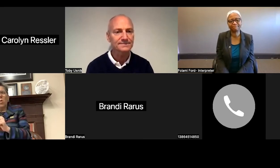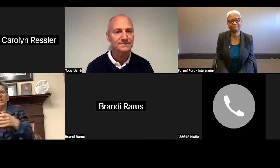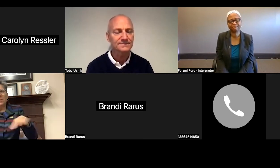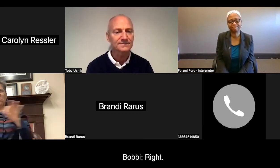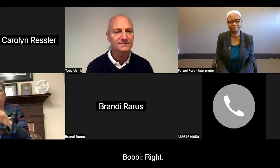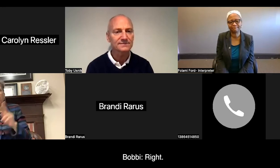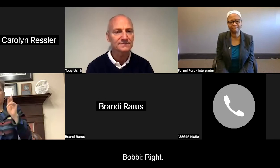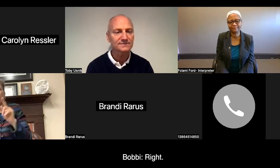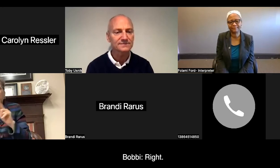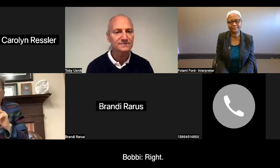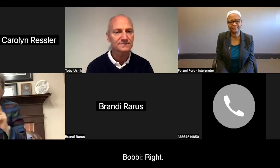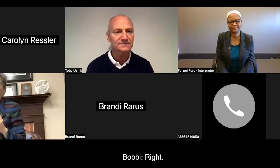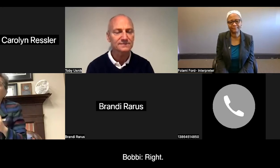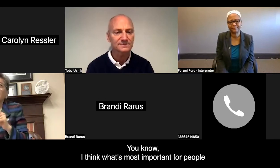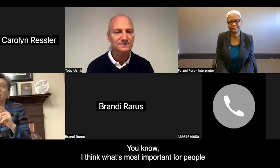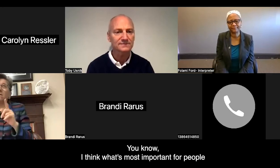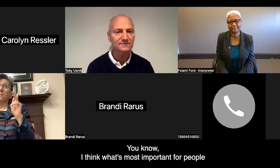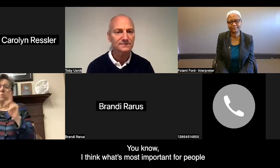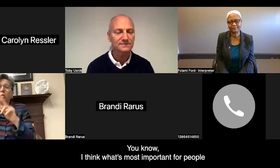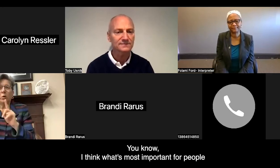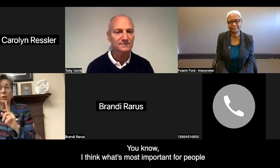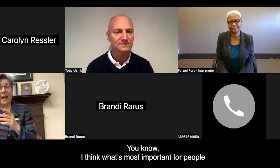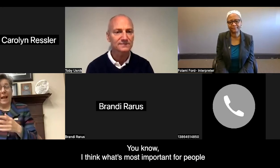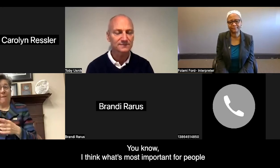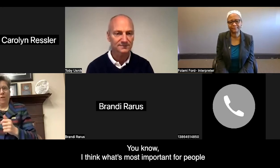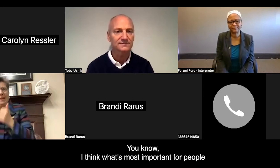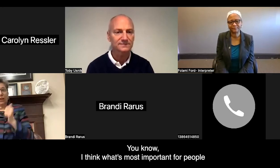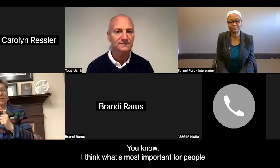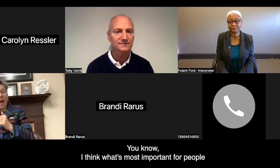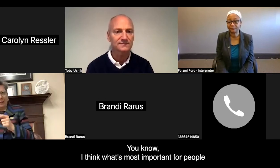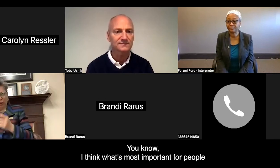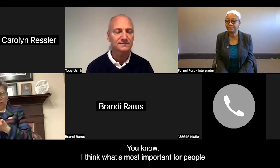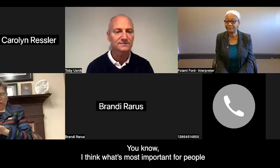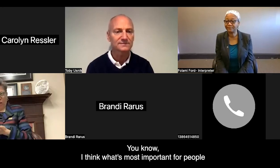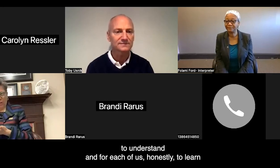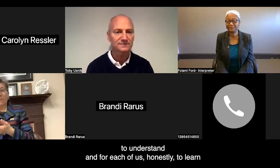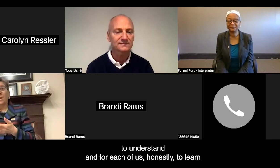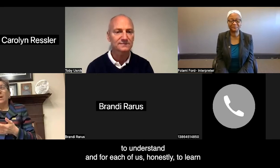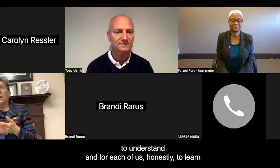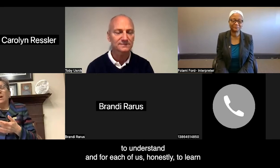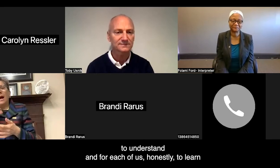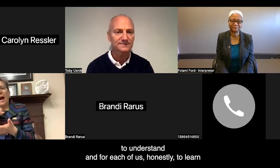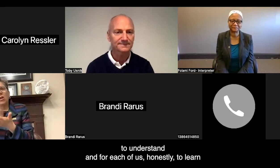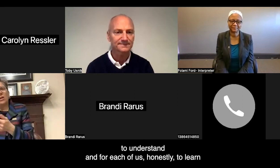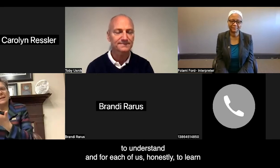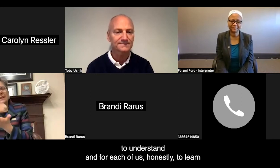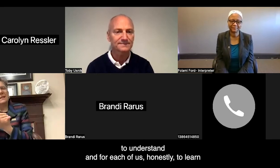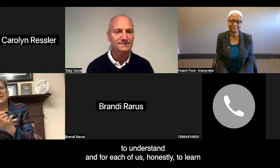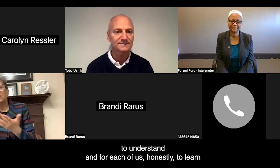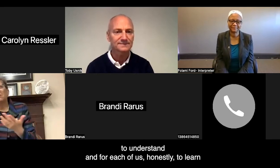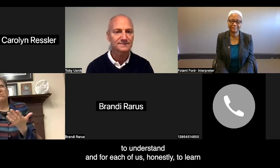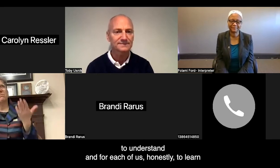Right, you know, I think what's most important for people to understand, and for each of us, honestly, to learn.